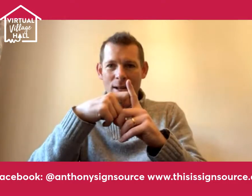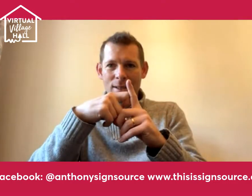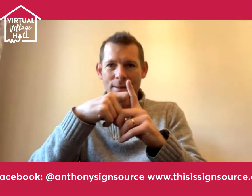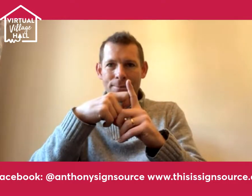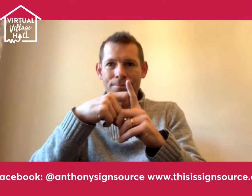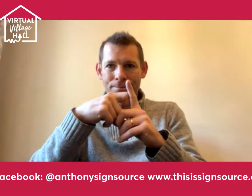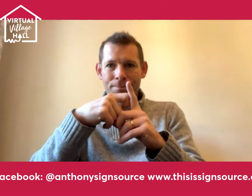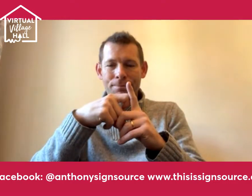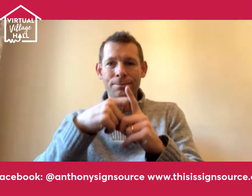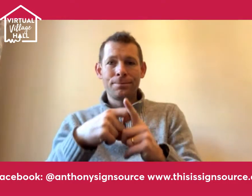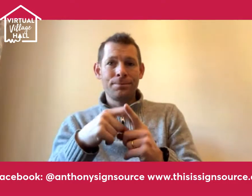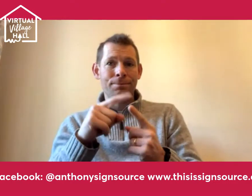is Mark.